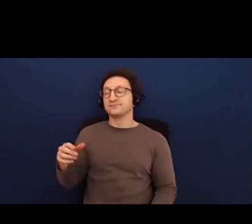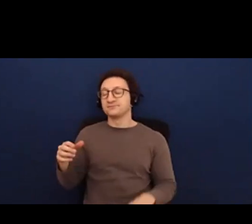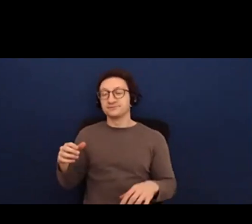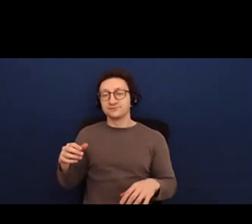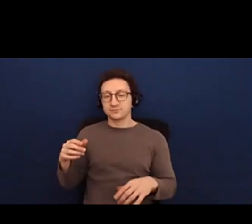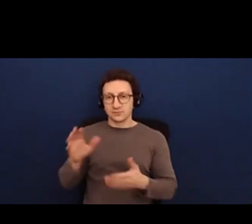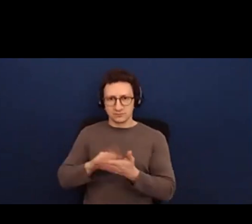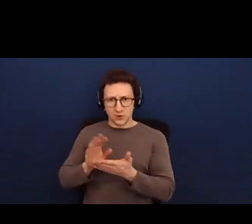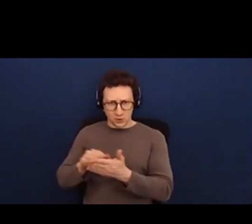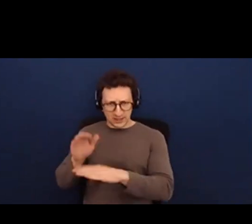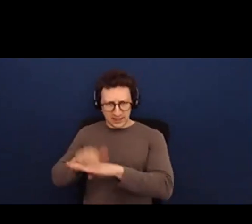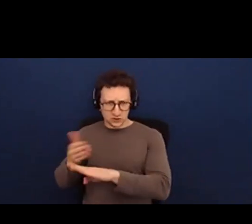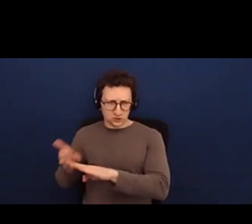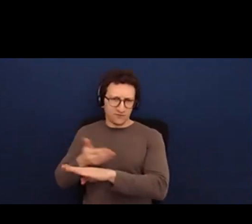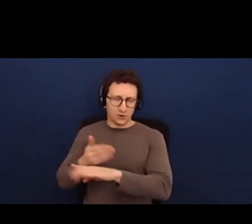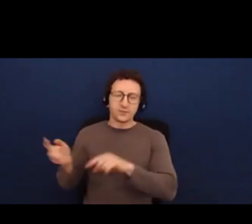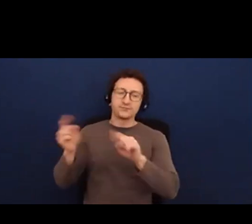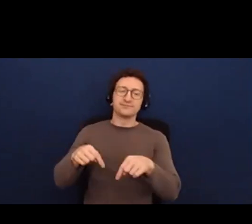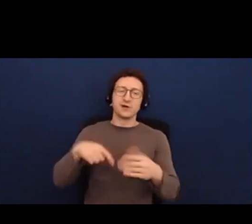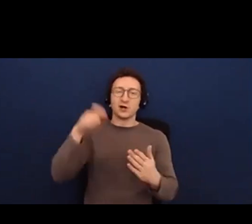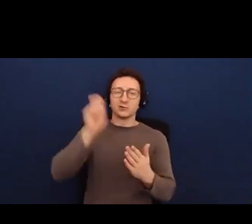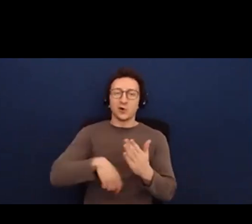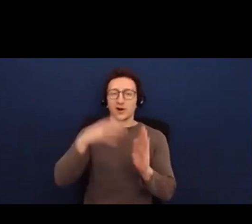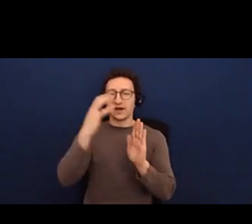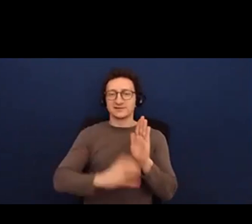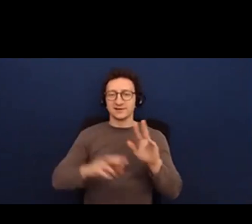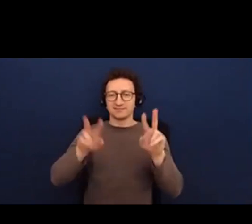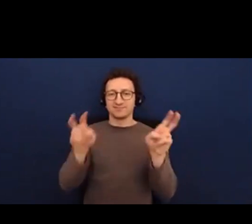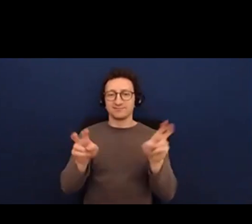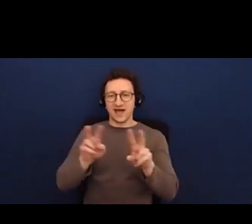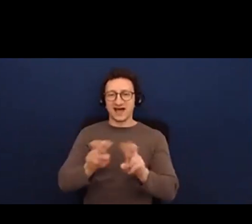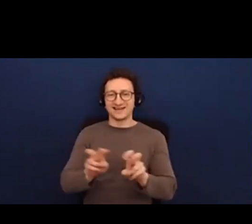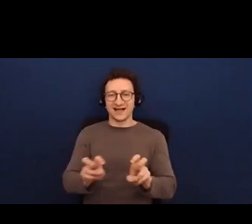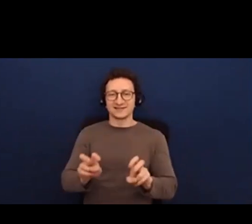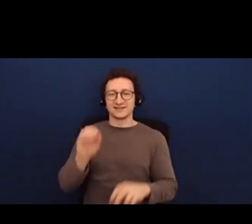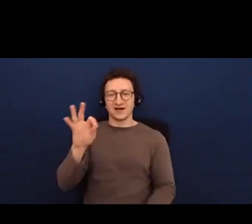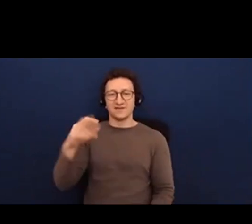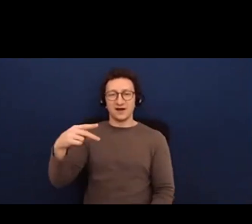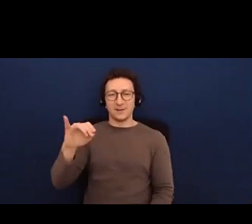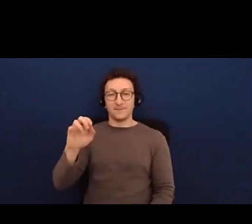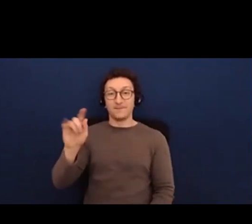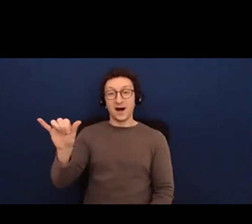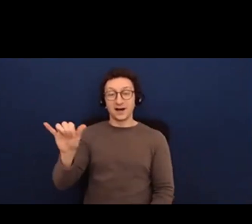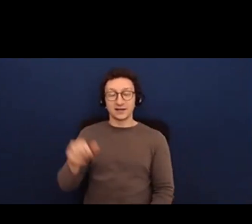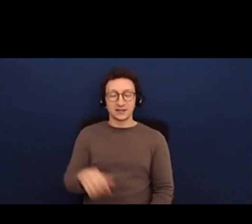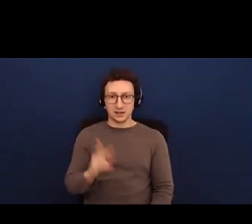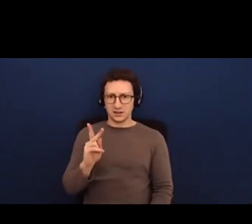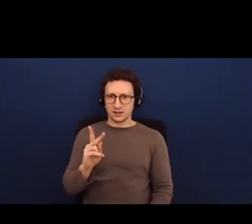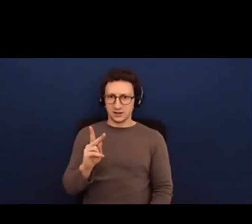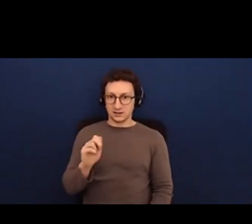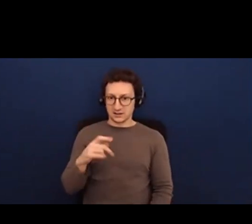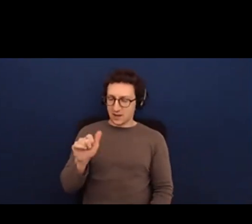an essay called An Analysis of Piety. And Kaplan saw it and he liked it and he got in touch with Heschel and